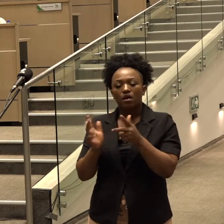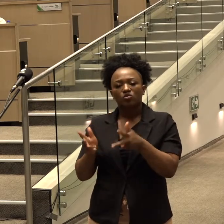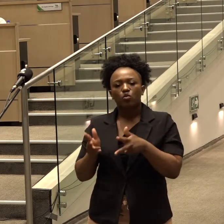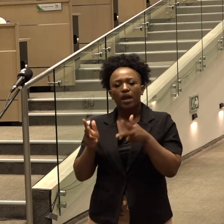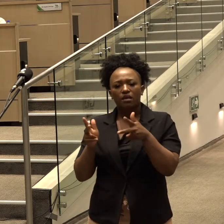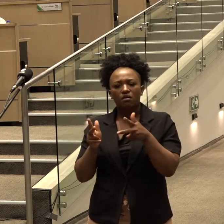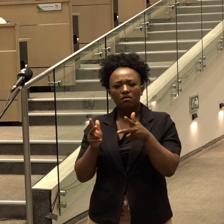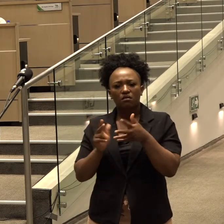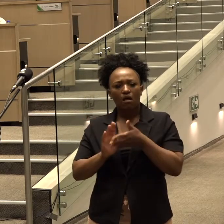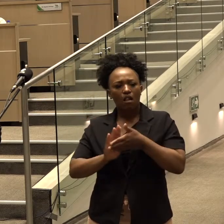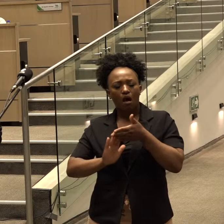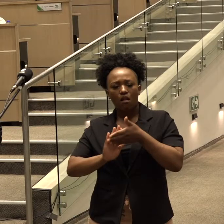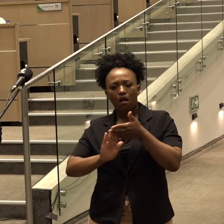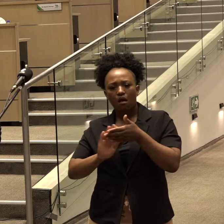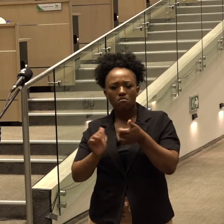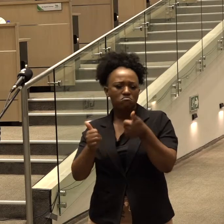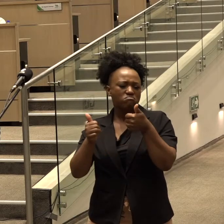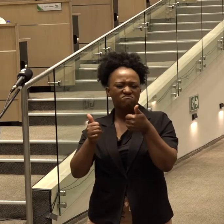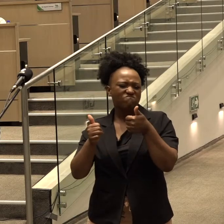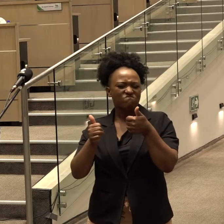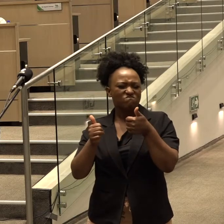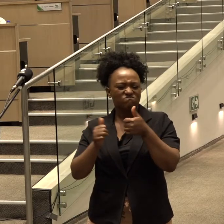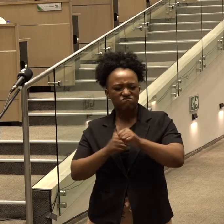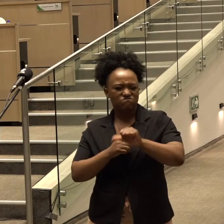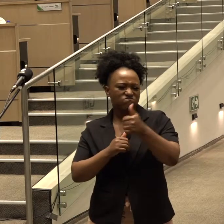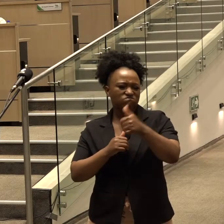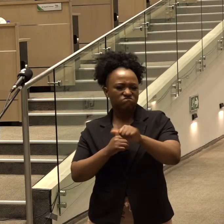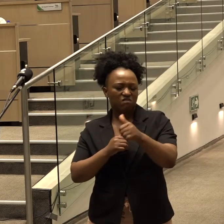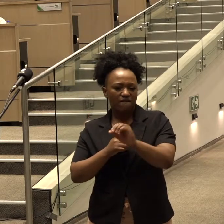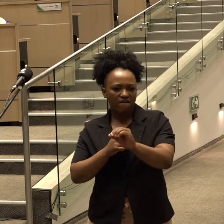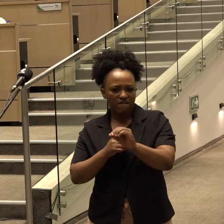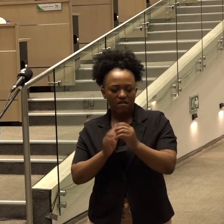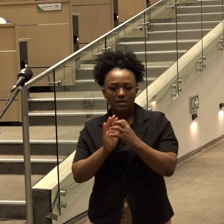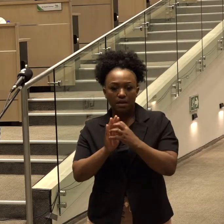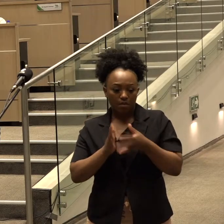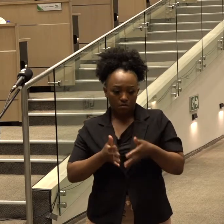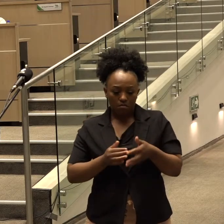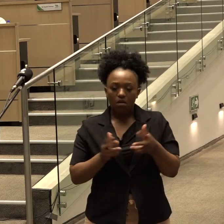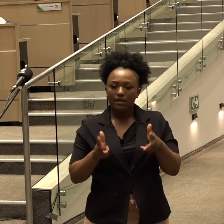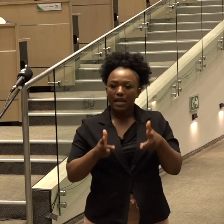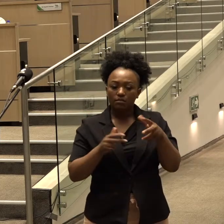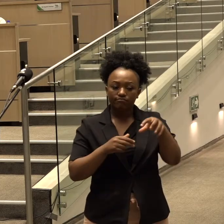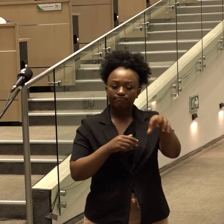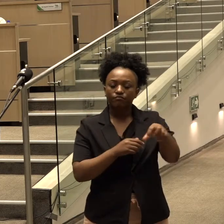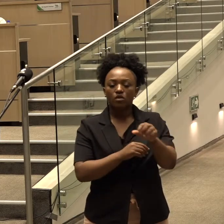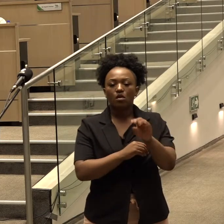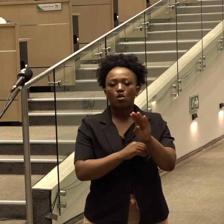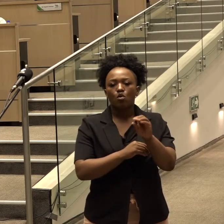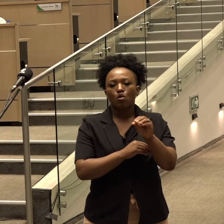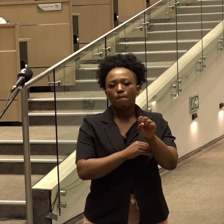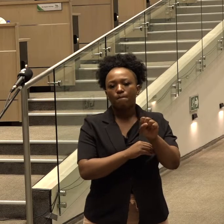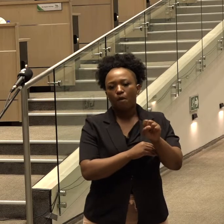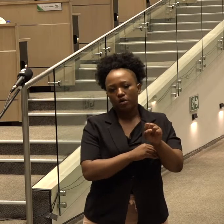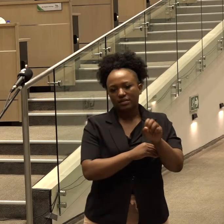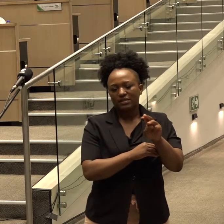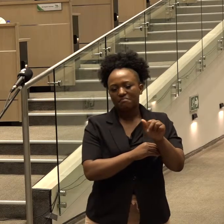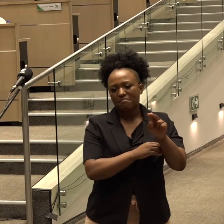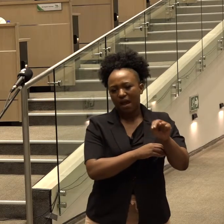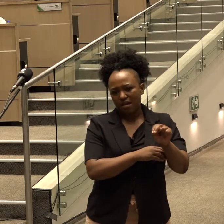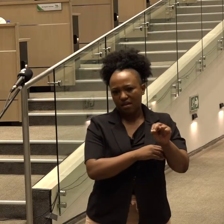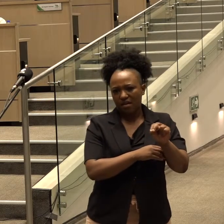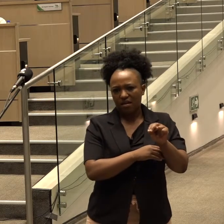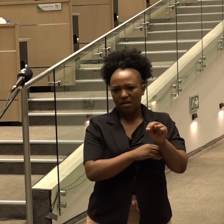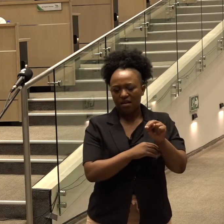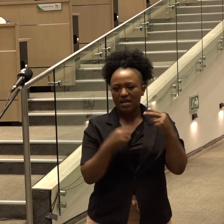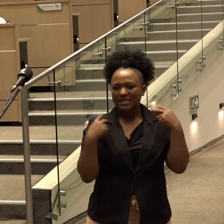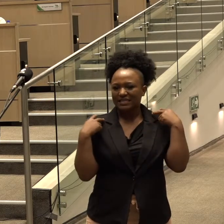trains are not running optimally for instance here in Bosman there there is adequate